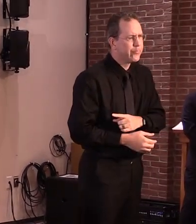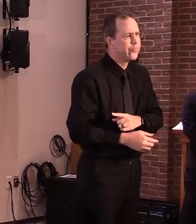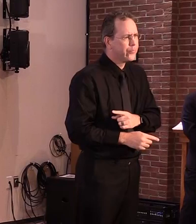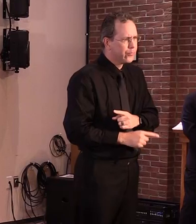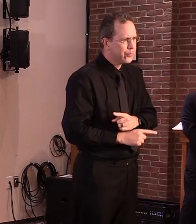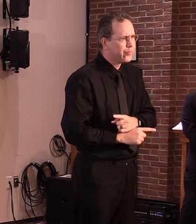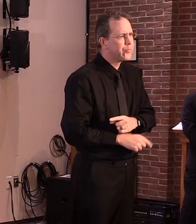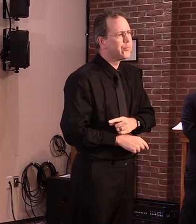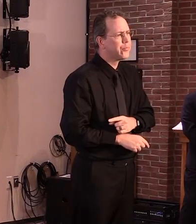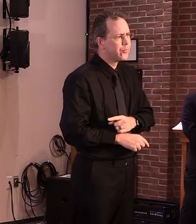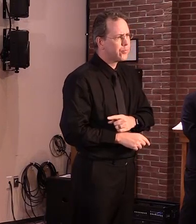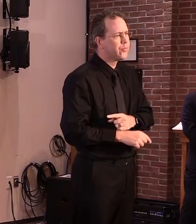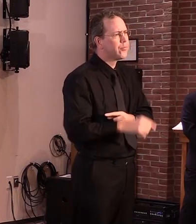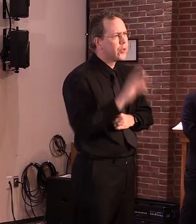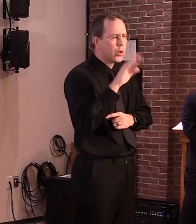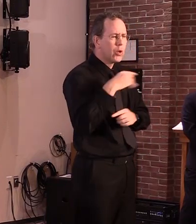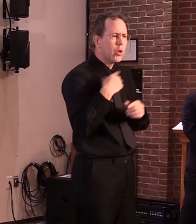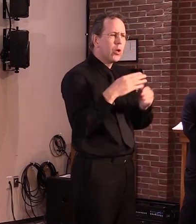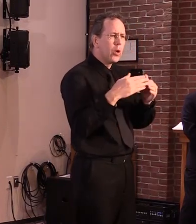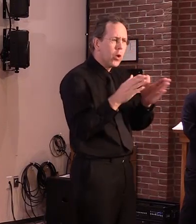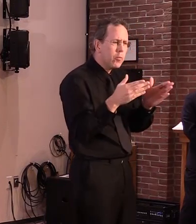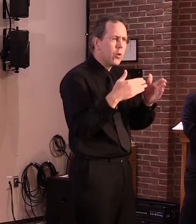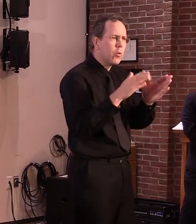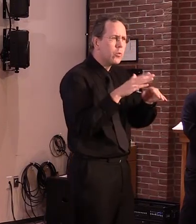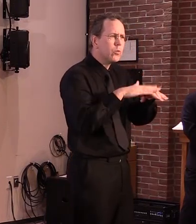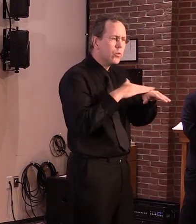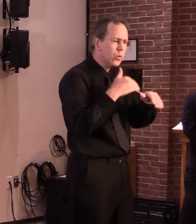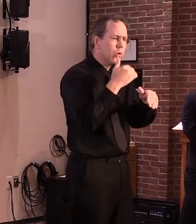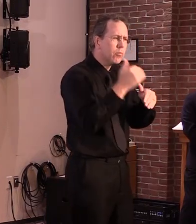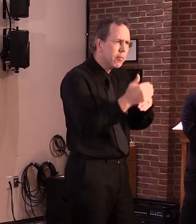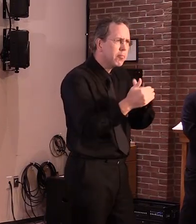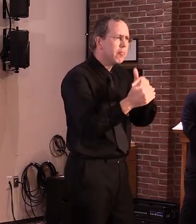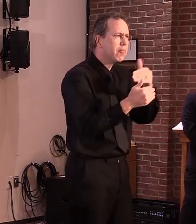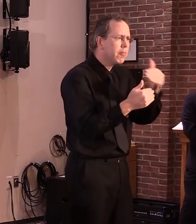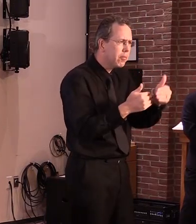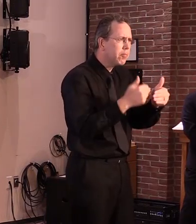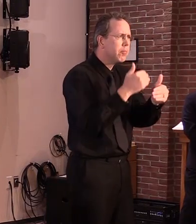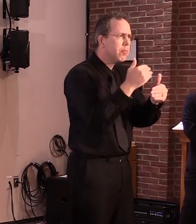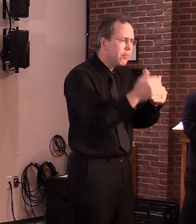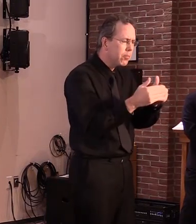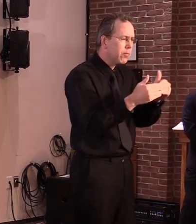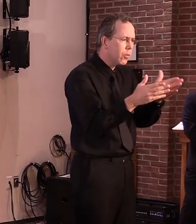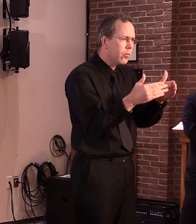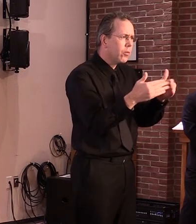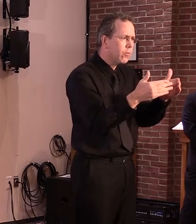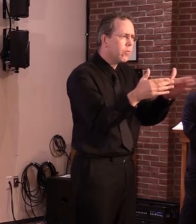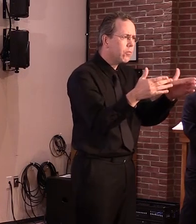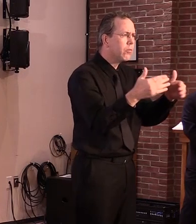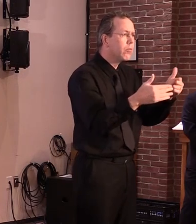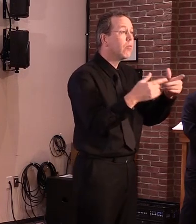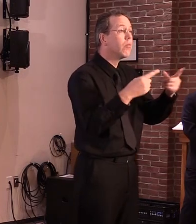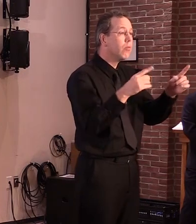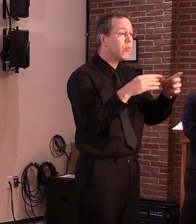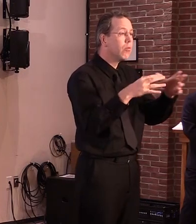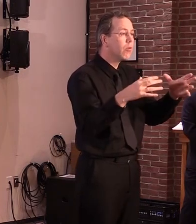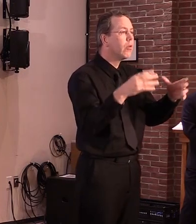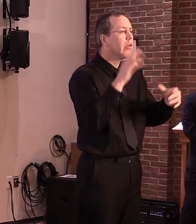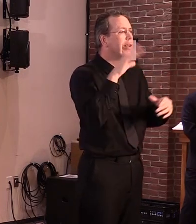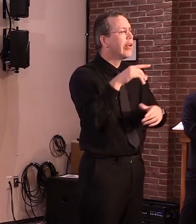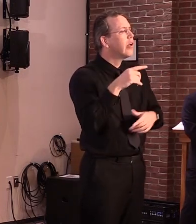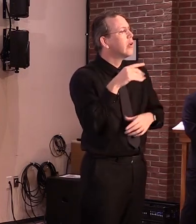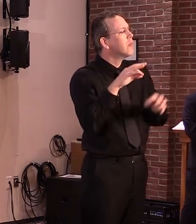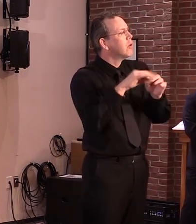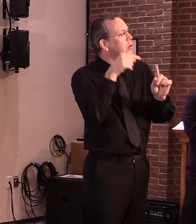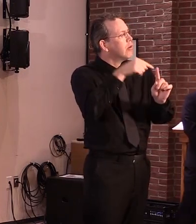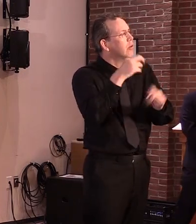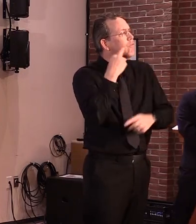up. Obviously, this next measure that we put into place today for outdoor dining isn't going to solve all their problems,